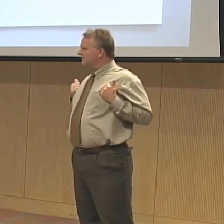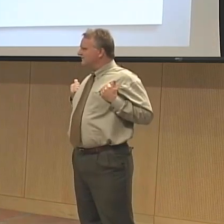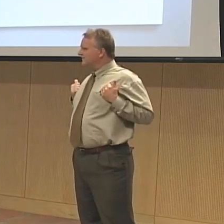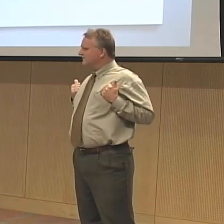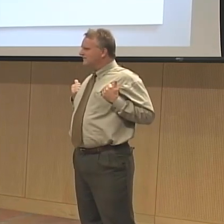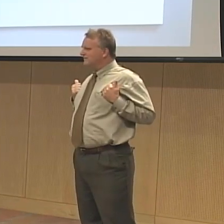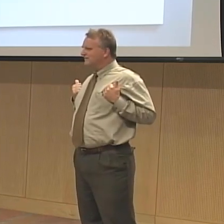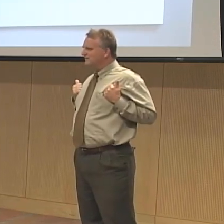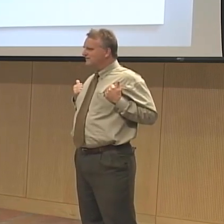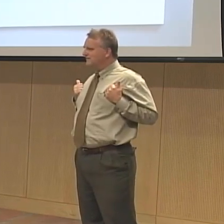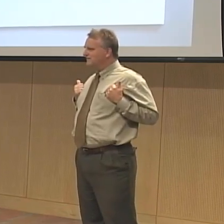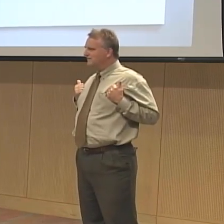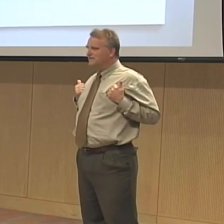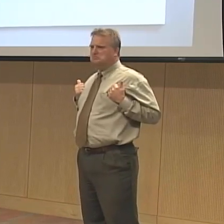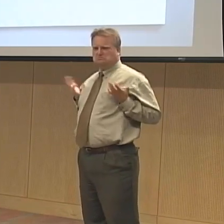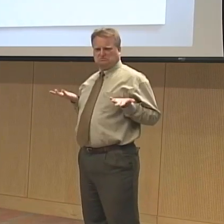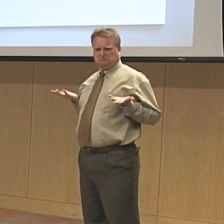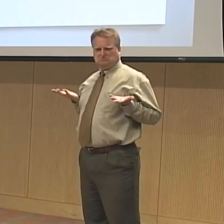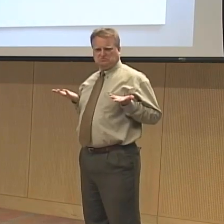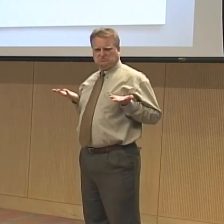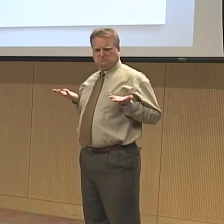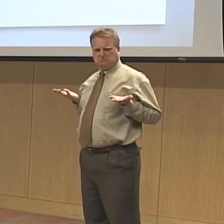of the people living in that region.